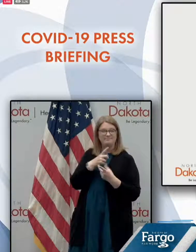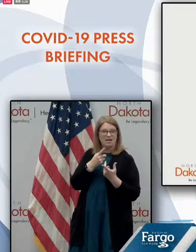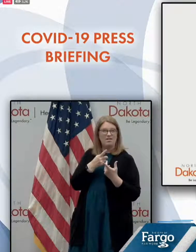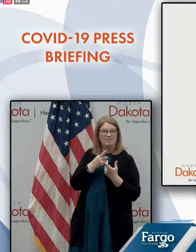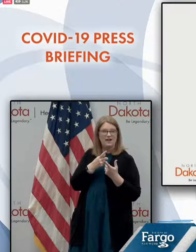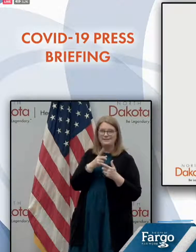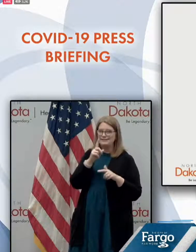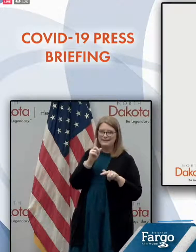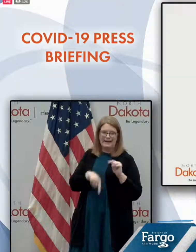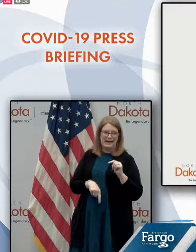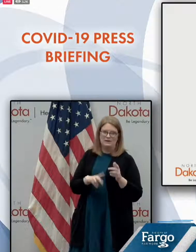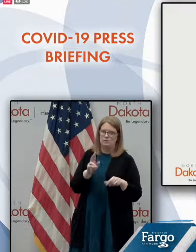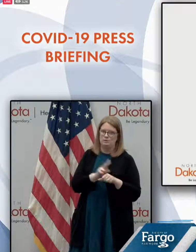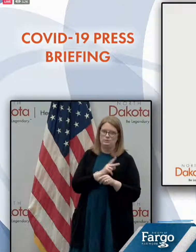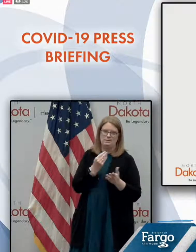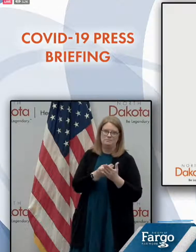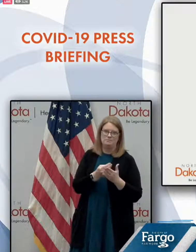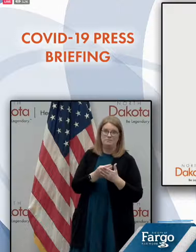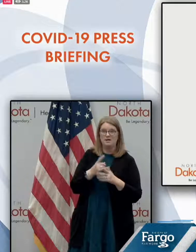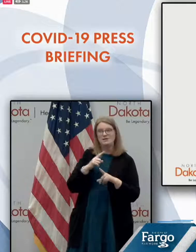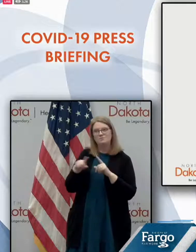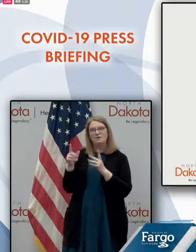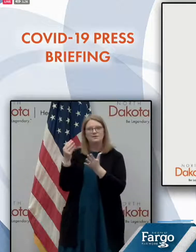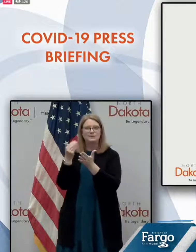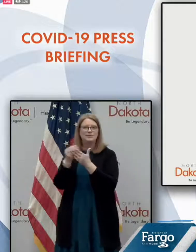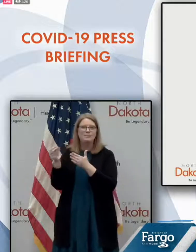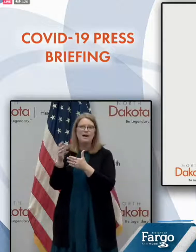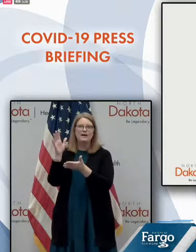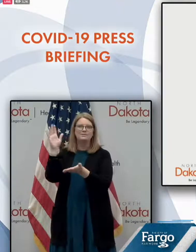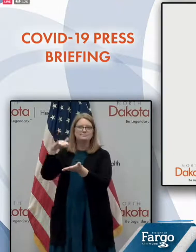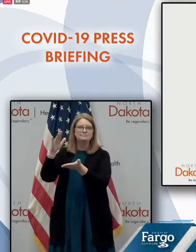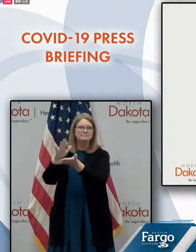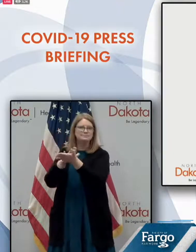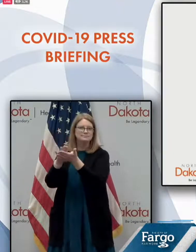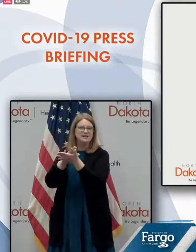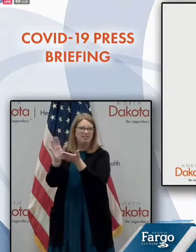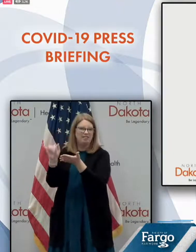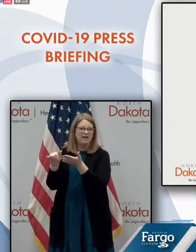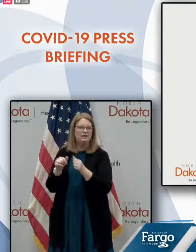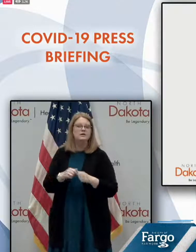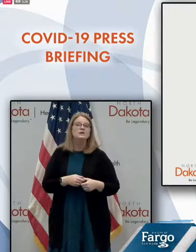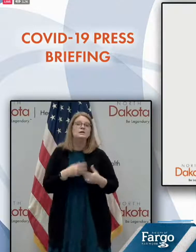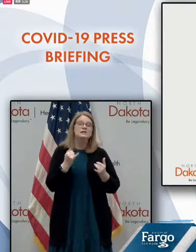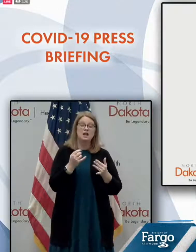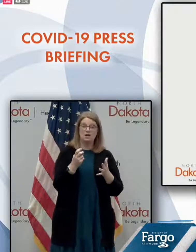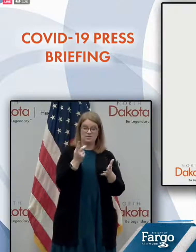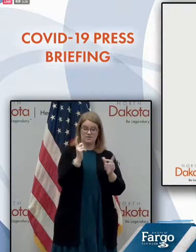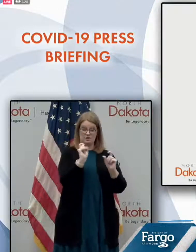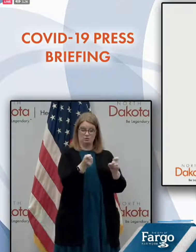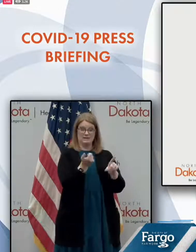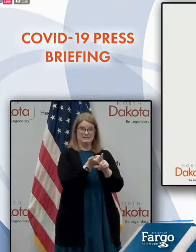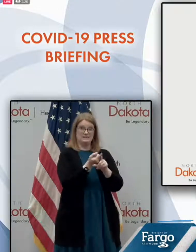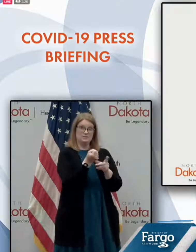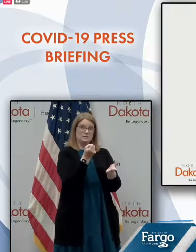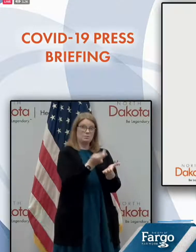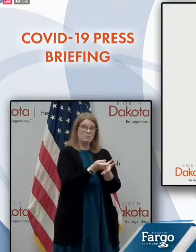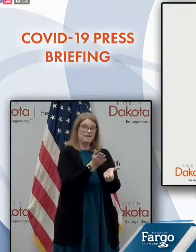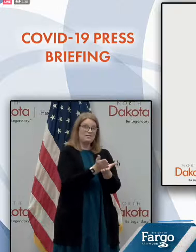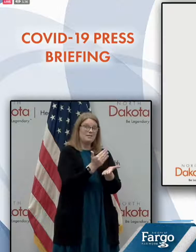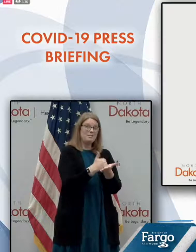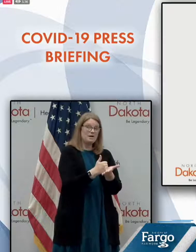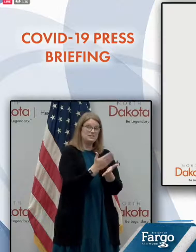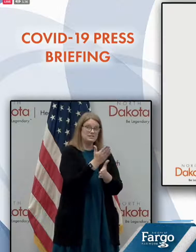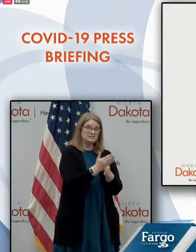So when is the grant available? Since the grant was approved by the budget section of the North Dakota legislature the very end